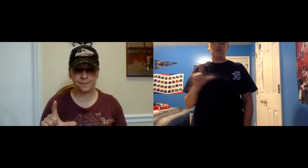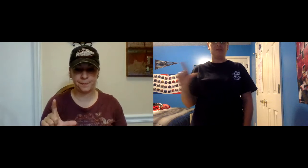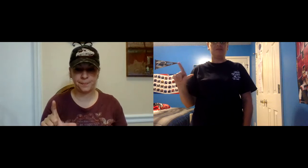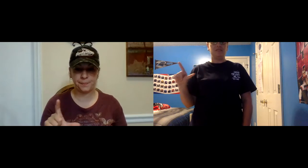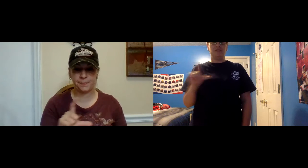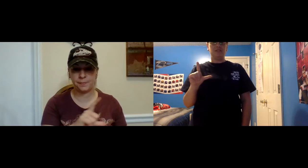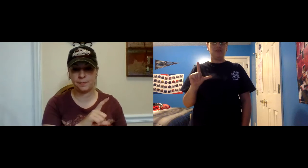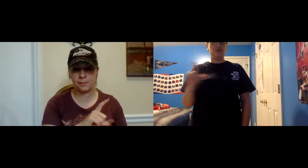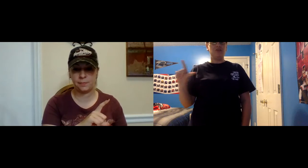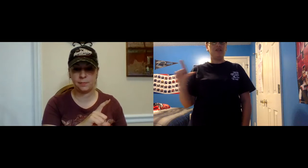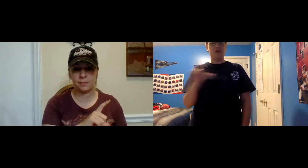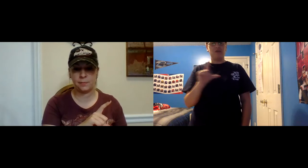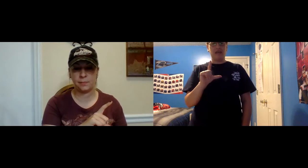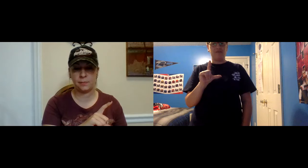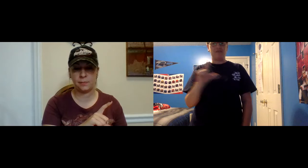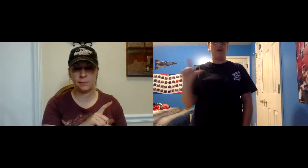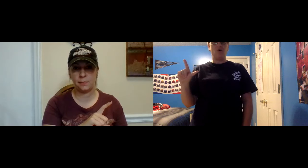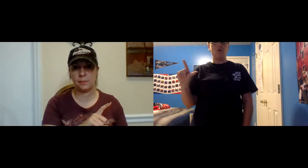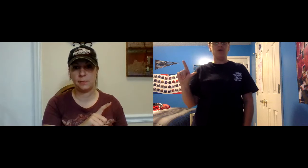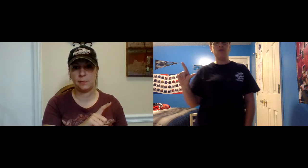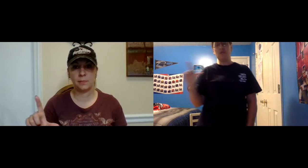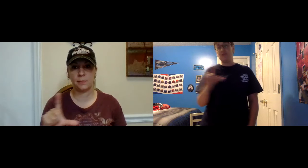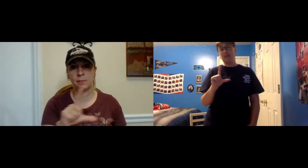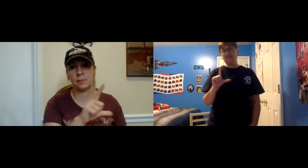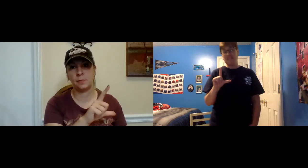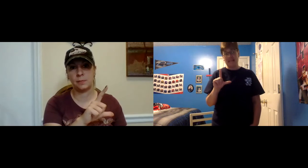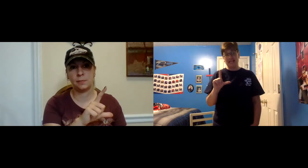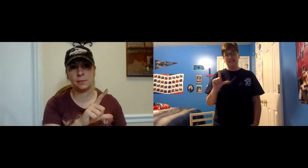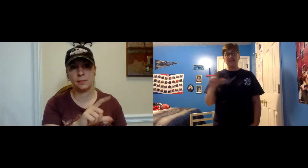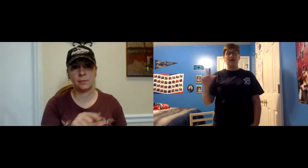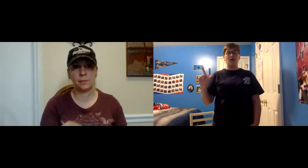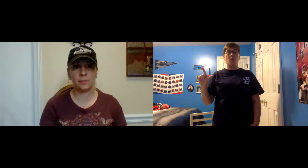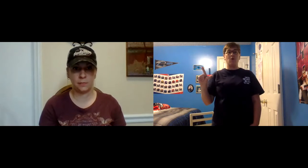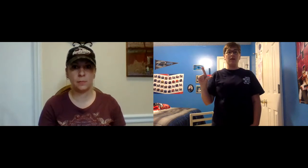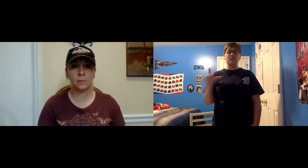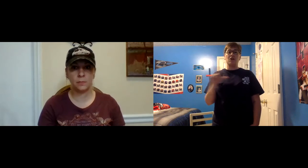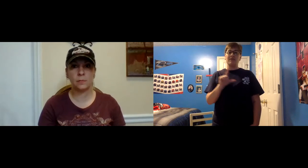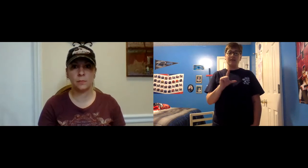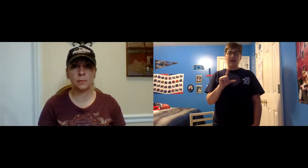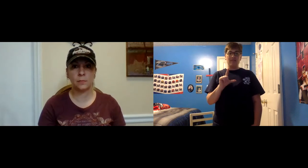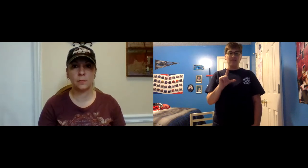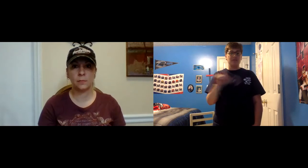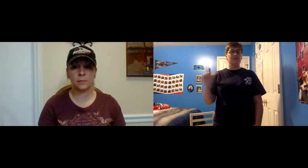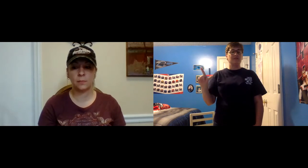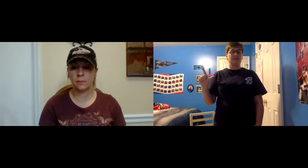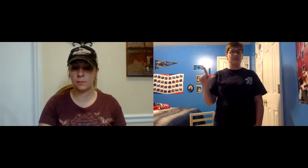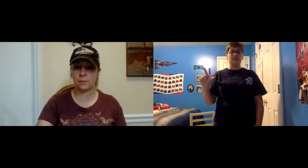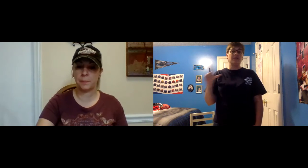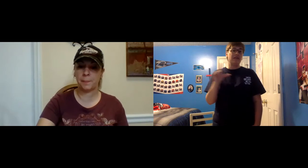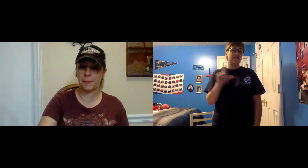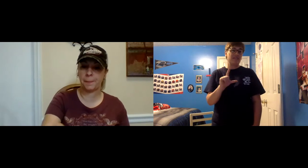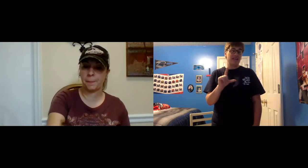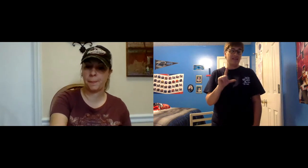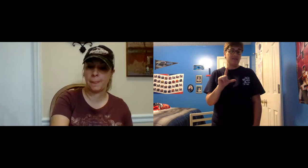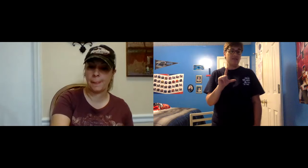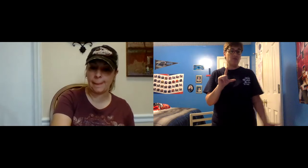little one. You know, you need to go left. Or do you write with your left hand? or it's on the left. It's on the